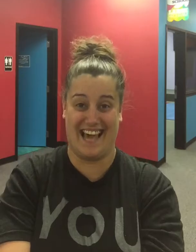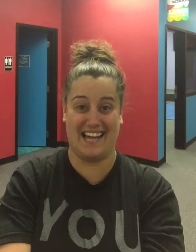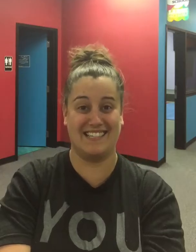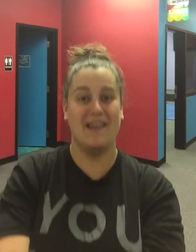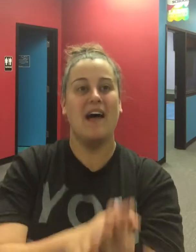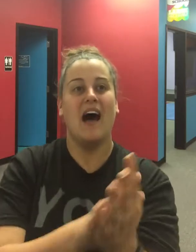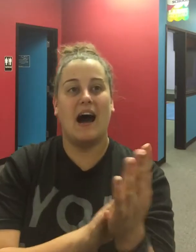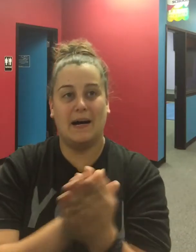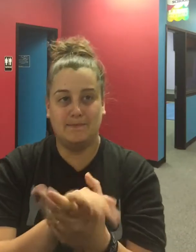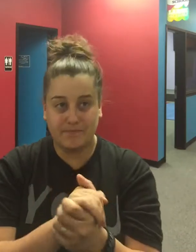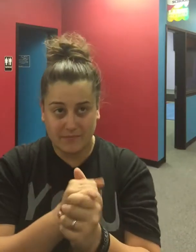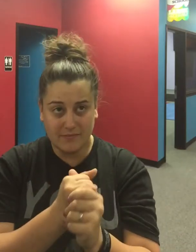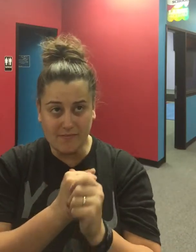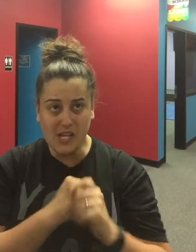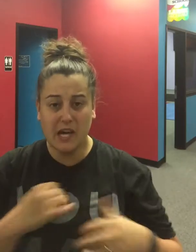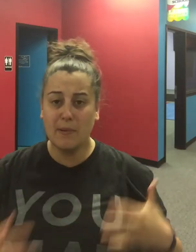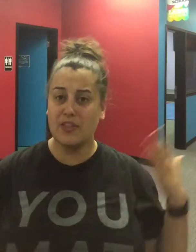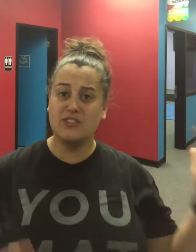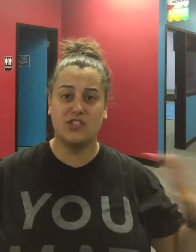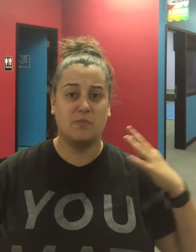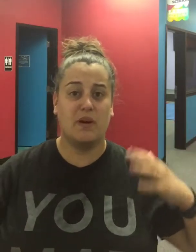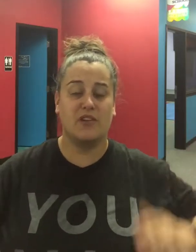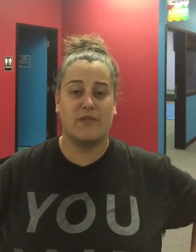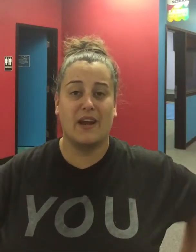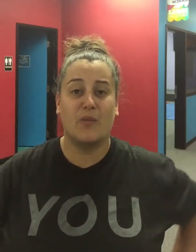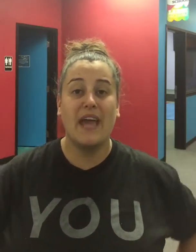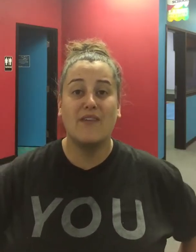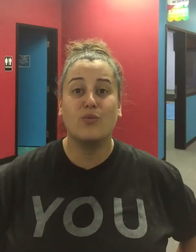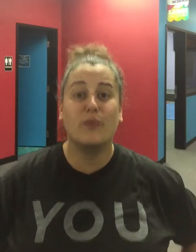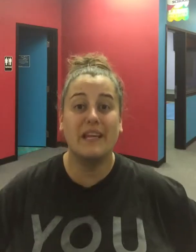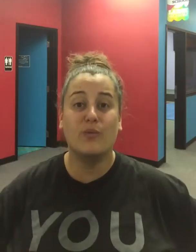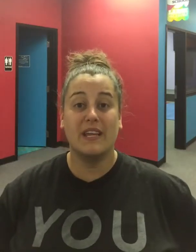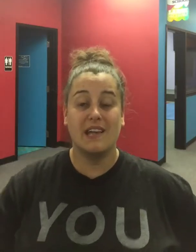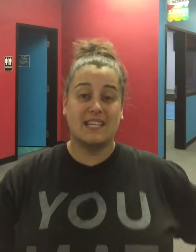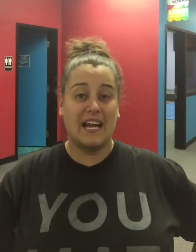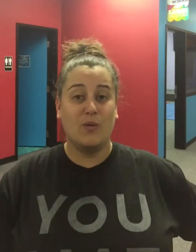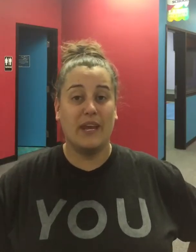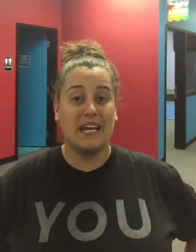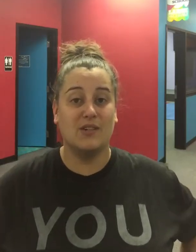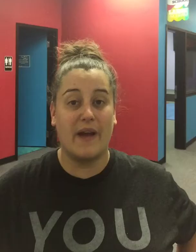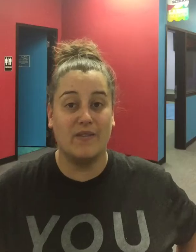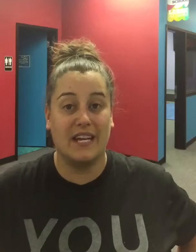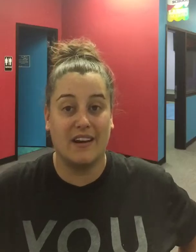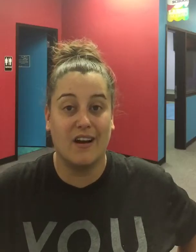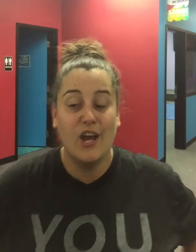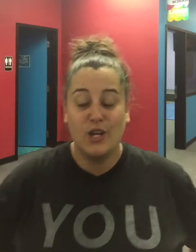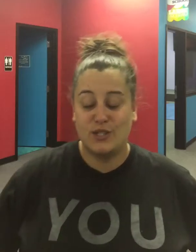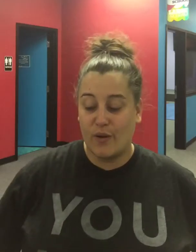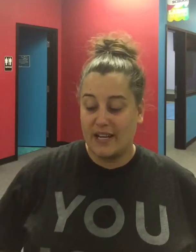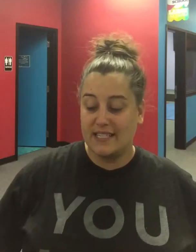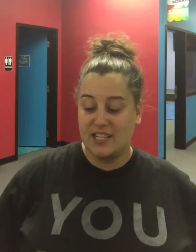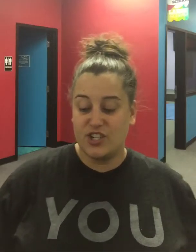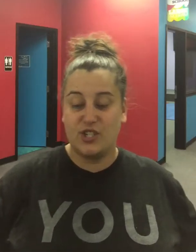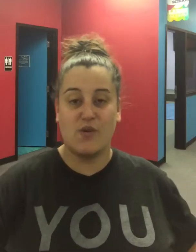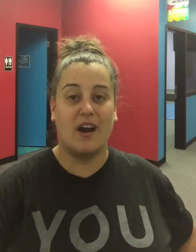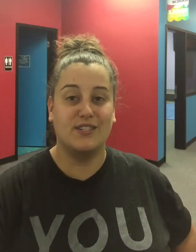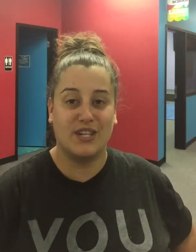that? A couple things just to put on your radar. We have a really, really exciting weekend around here. So in addition to our